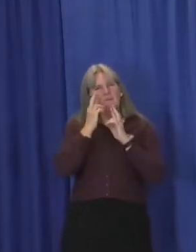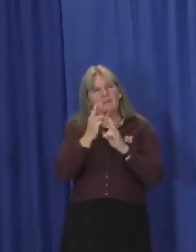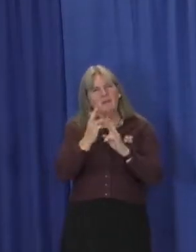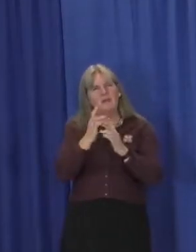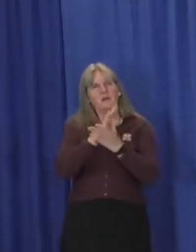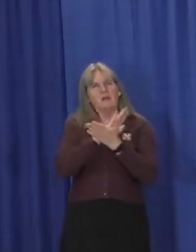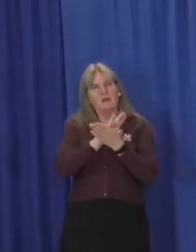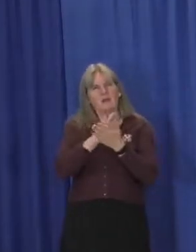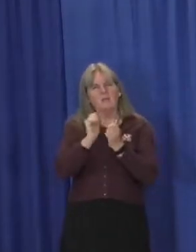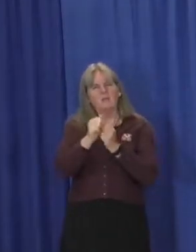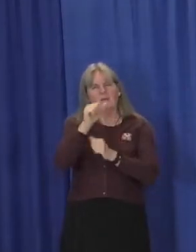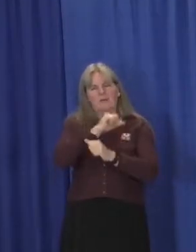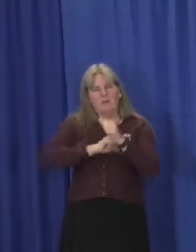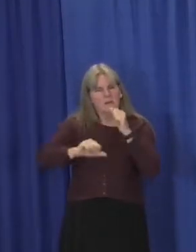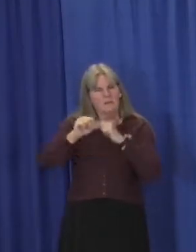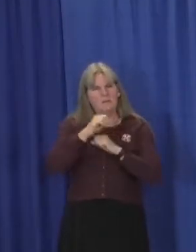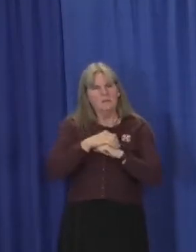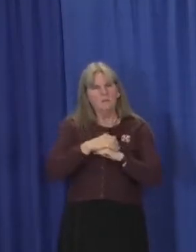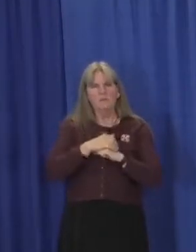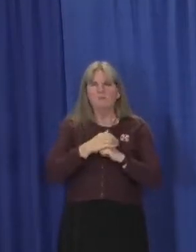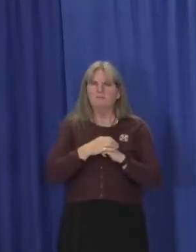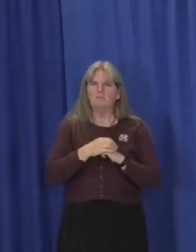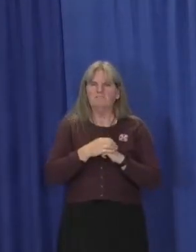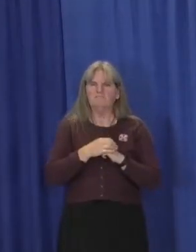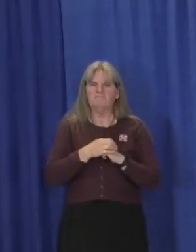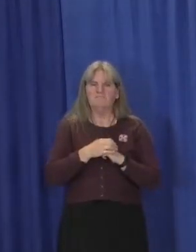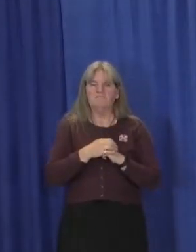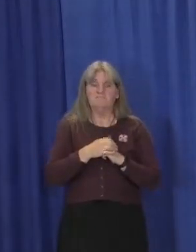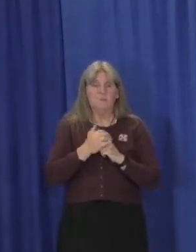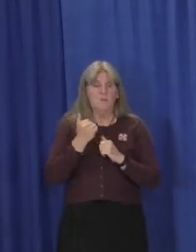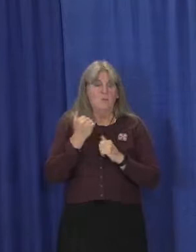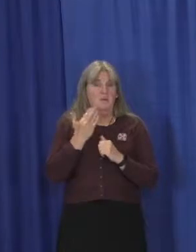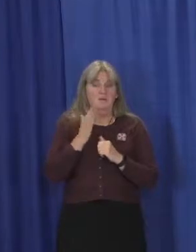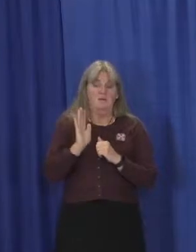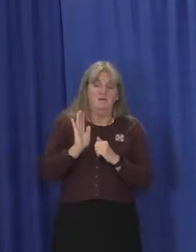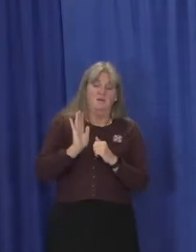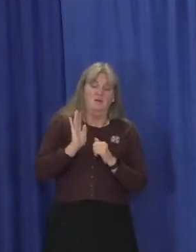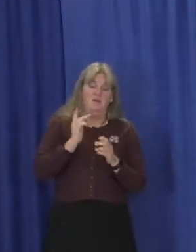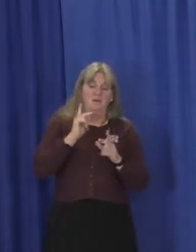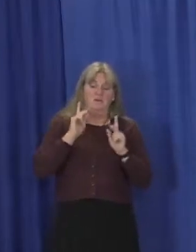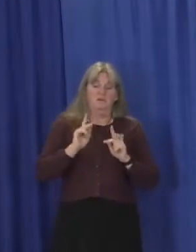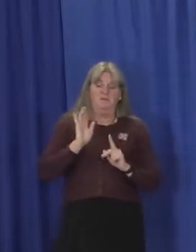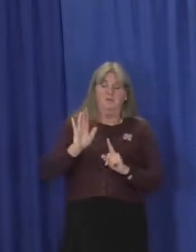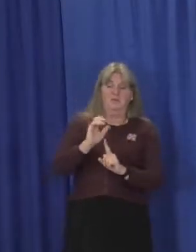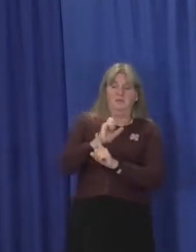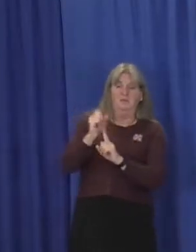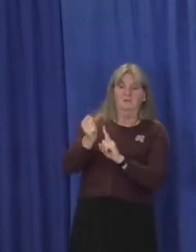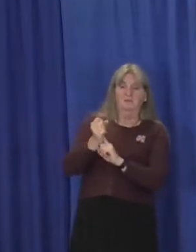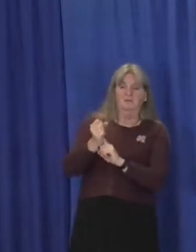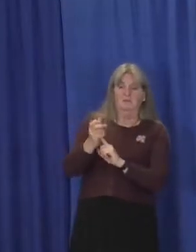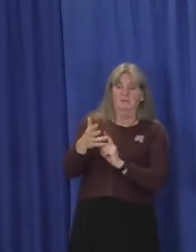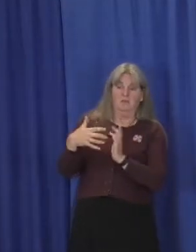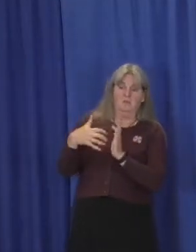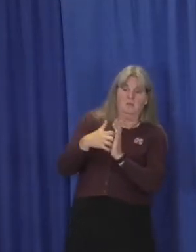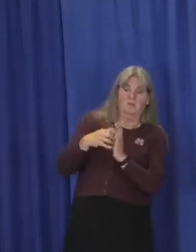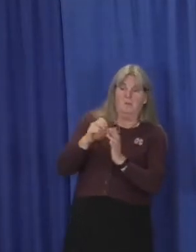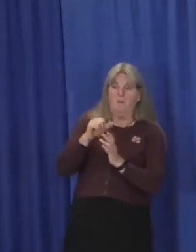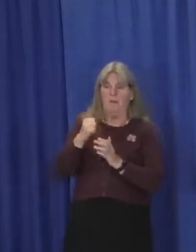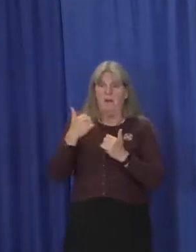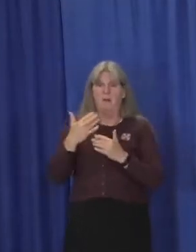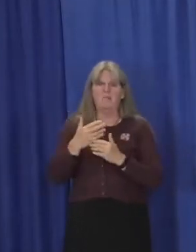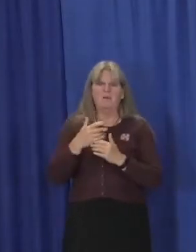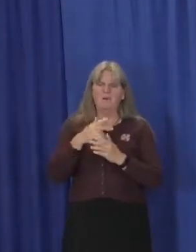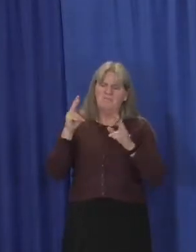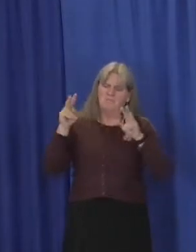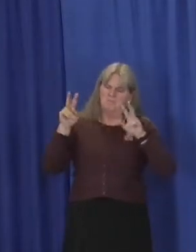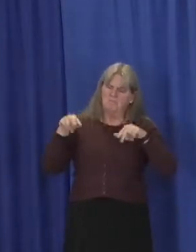as we transition, each at our own pace. We don't know what the situations and vulnerabilities of others may be, so it's important not to